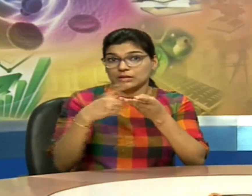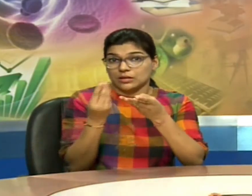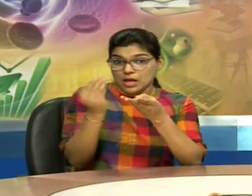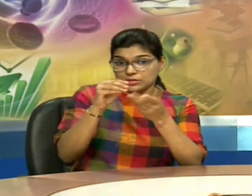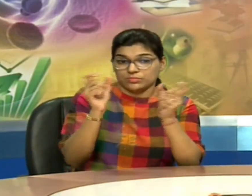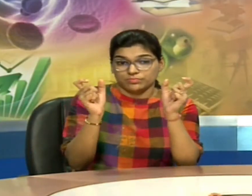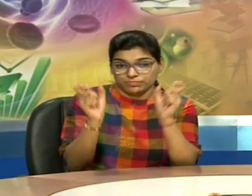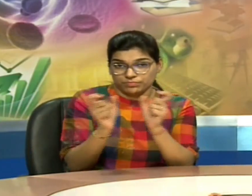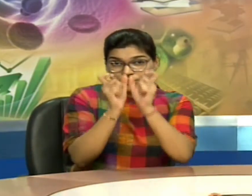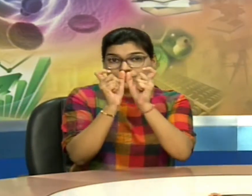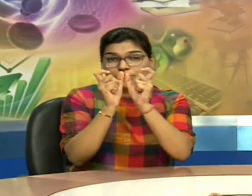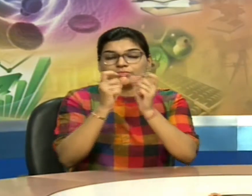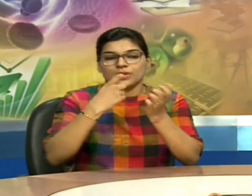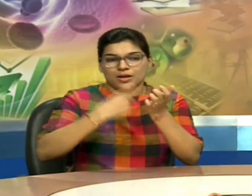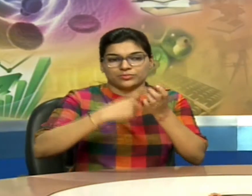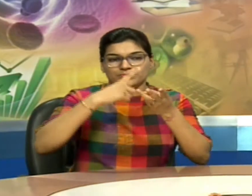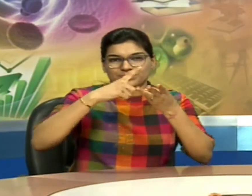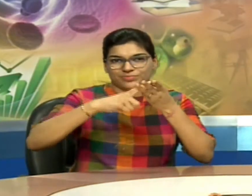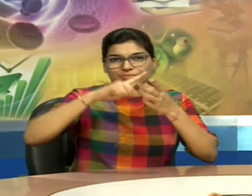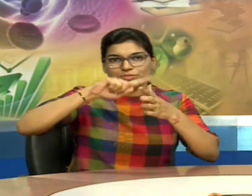The next word is rejoice.